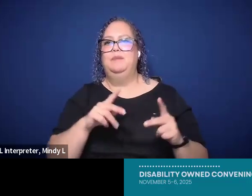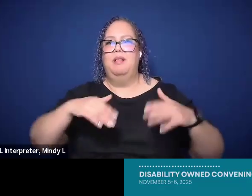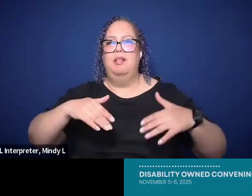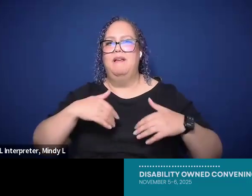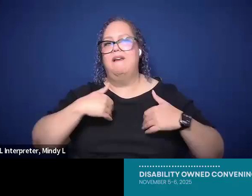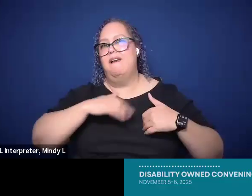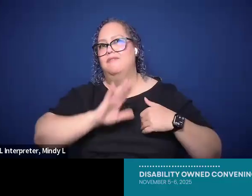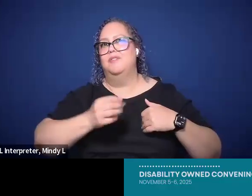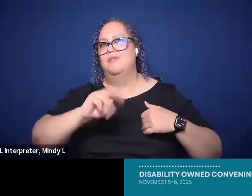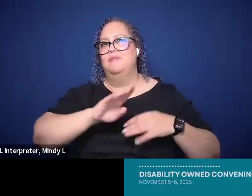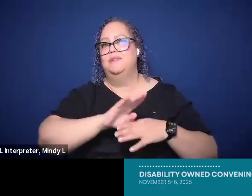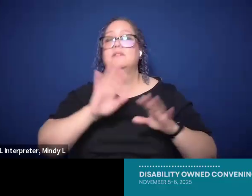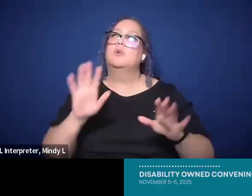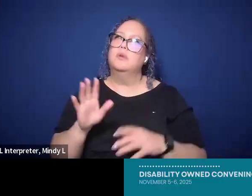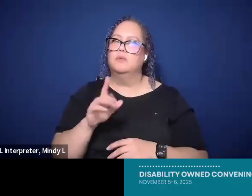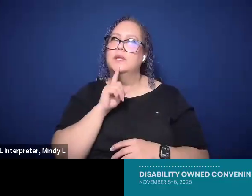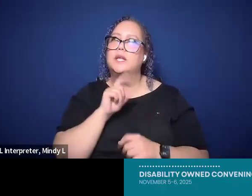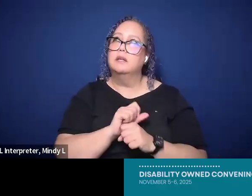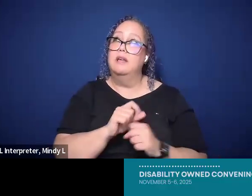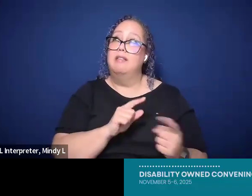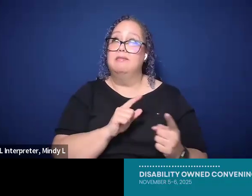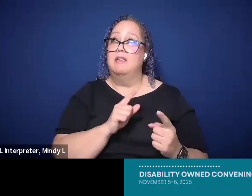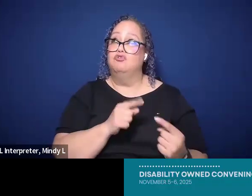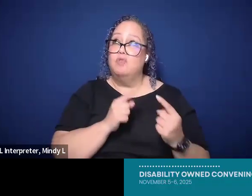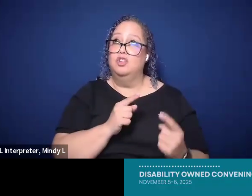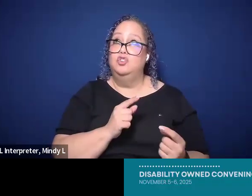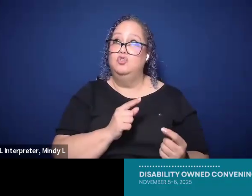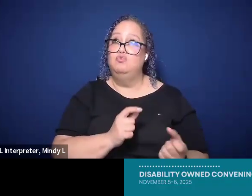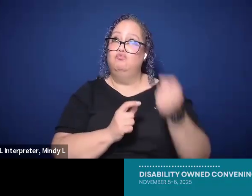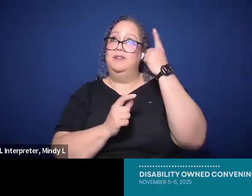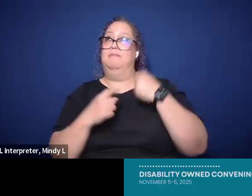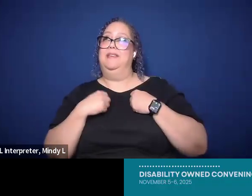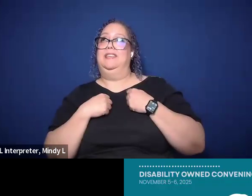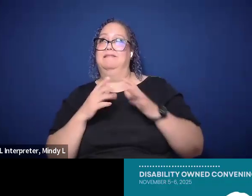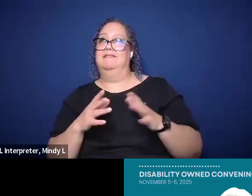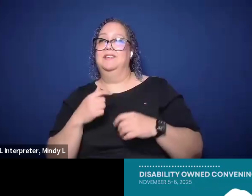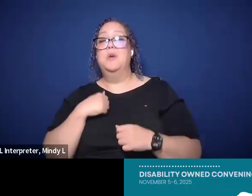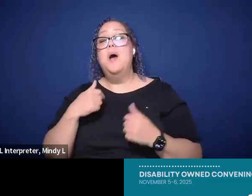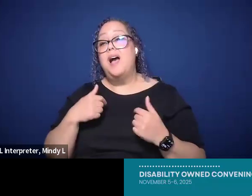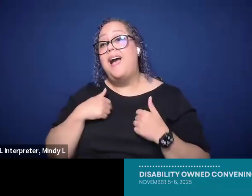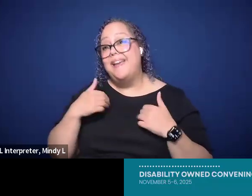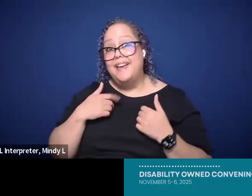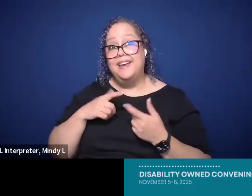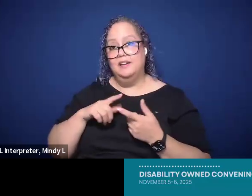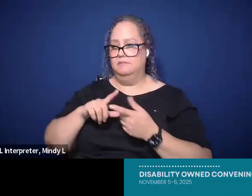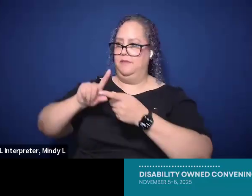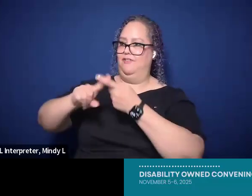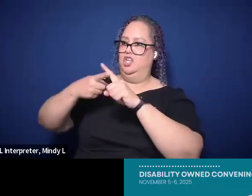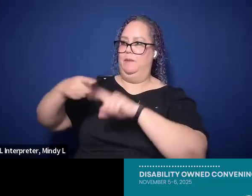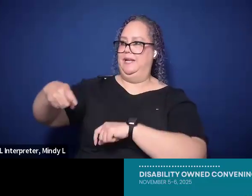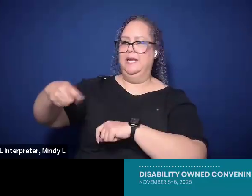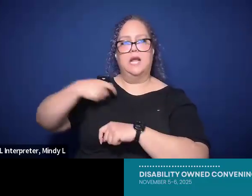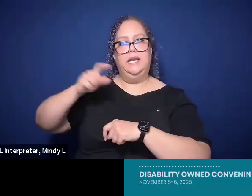had trouble relating to me. And so I ended up having this friendship need, right? I needed friends who were